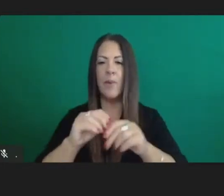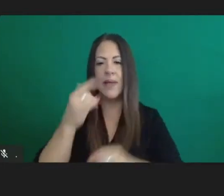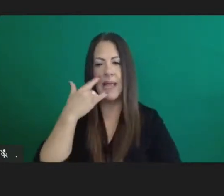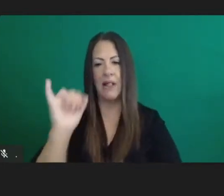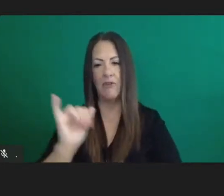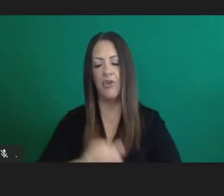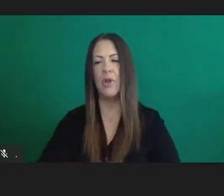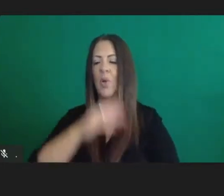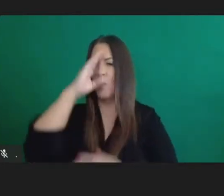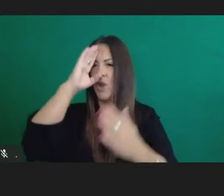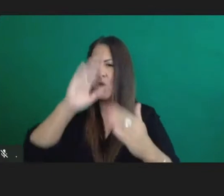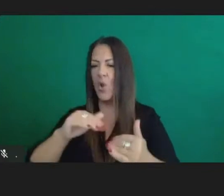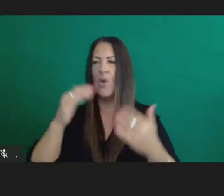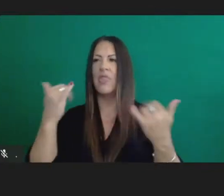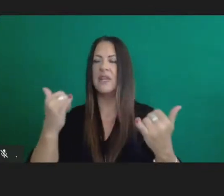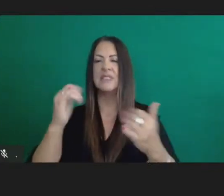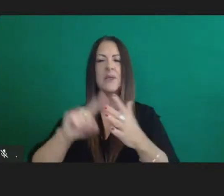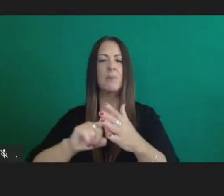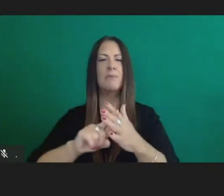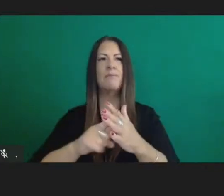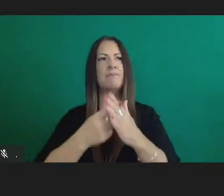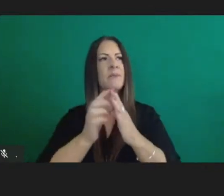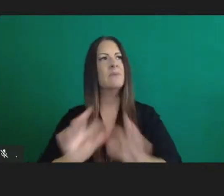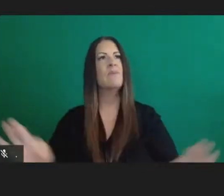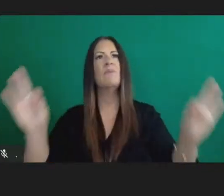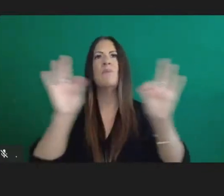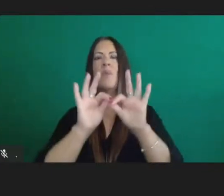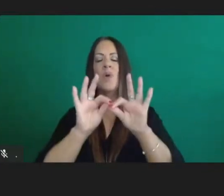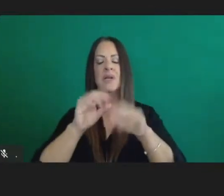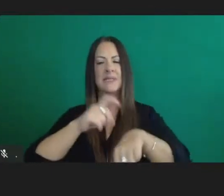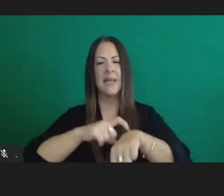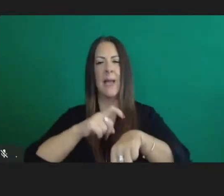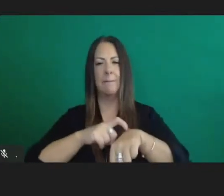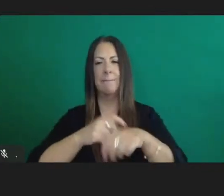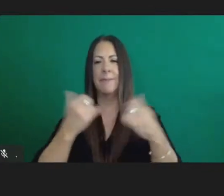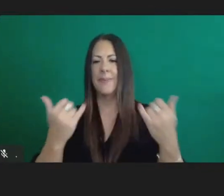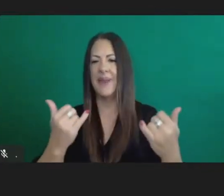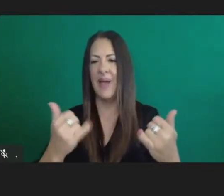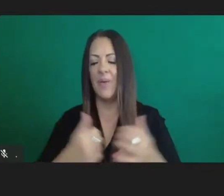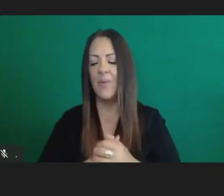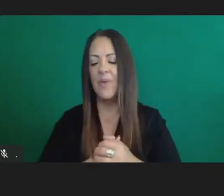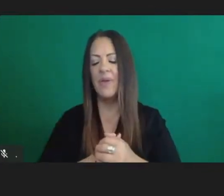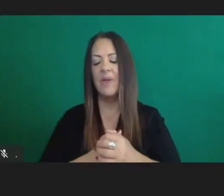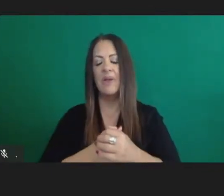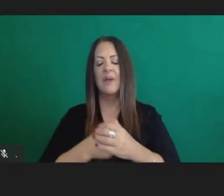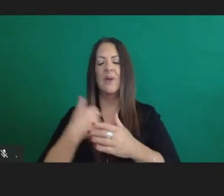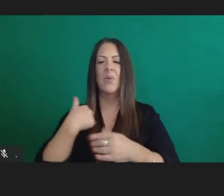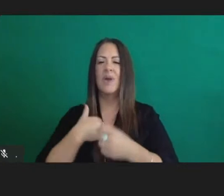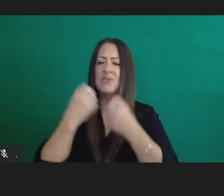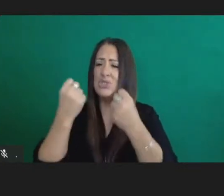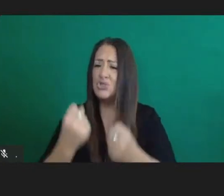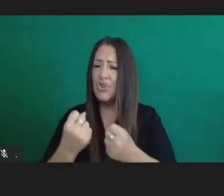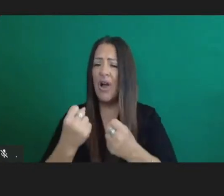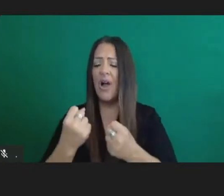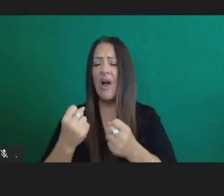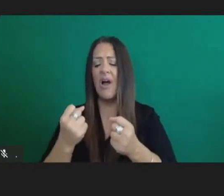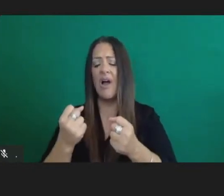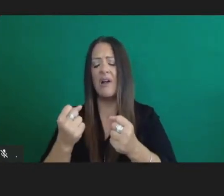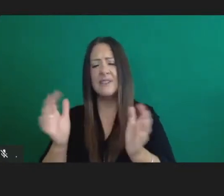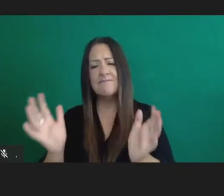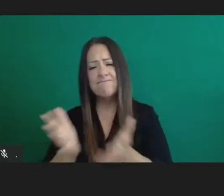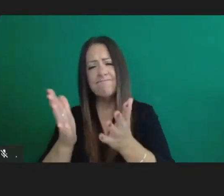of an important season and time. So this strong recommendation that discourages trick-or-treating